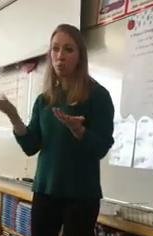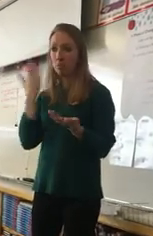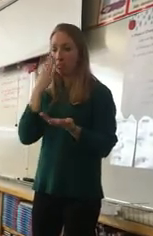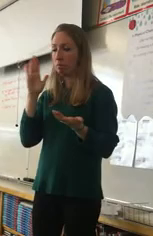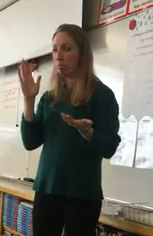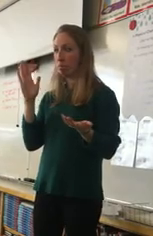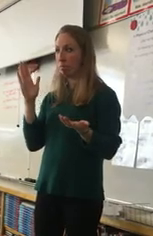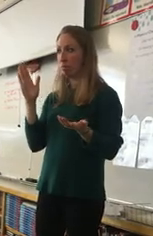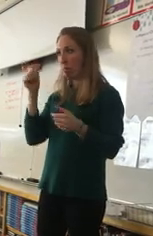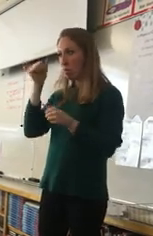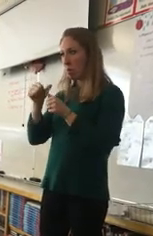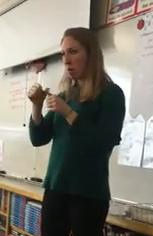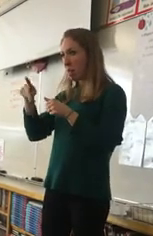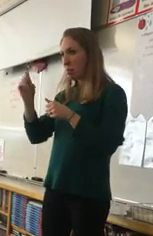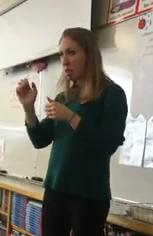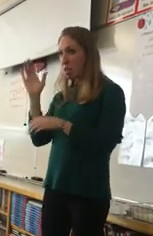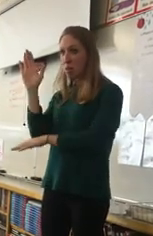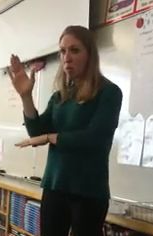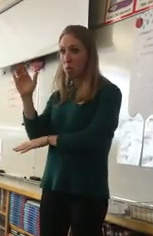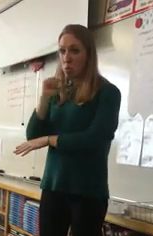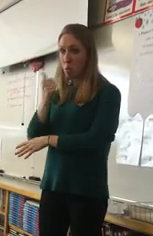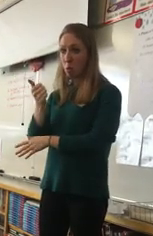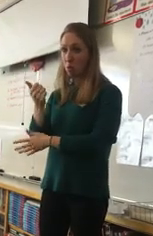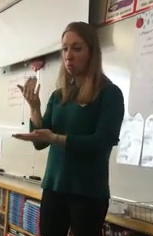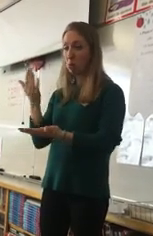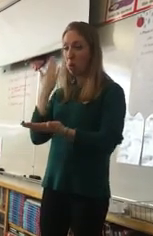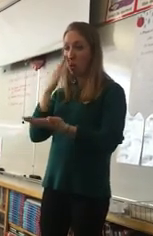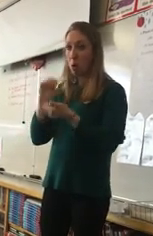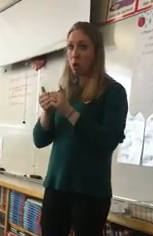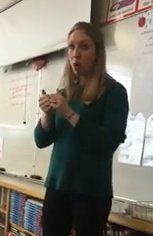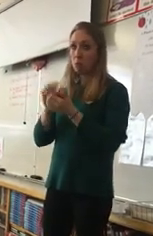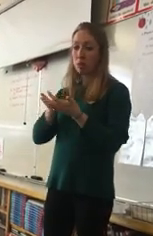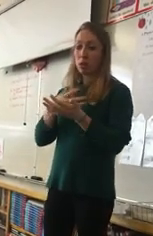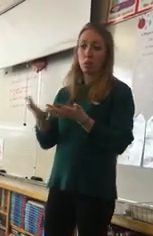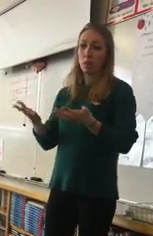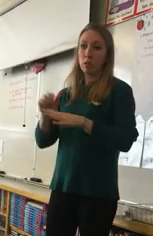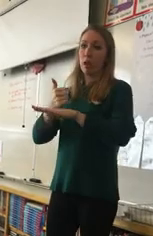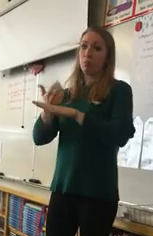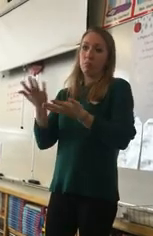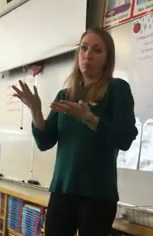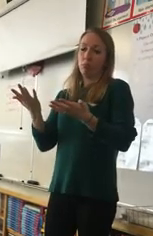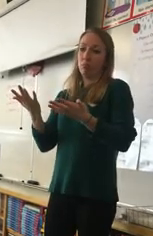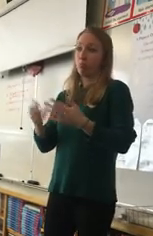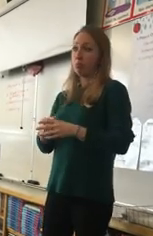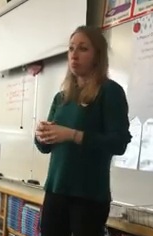the day? So we're still working out all the details. Okay? And then Wednesday's Valentine's Day.